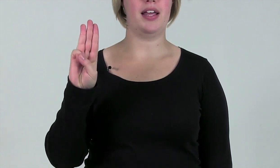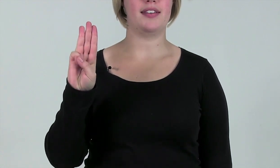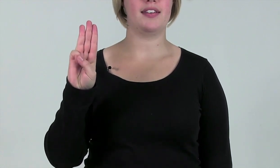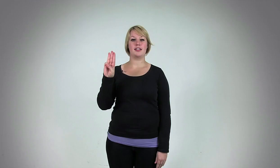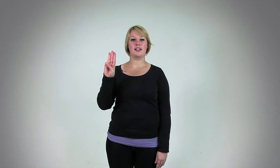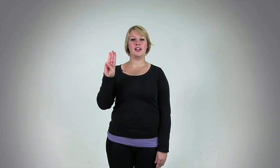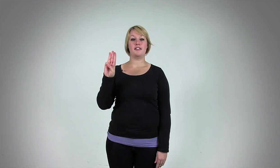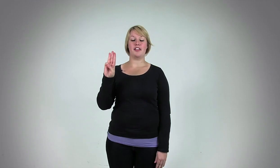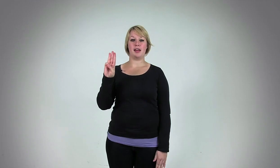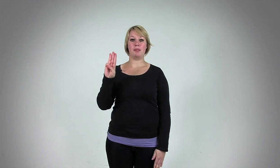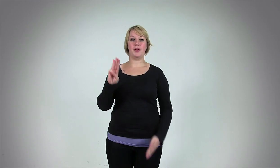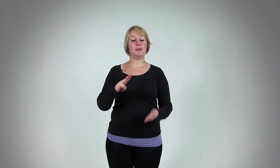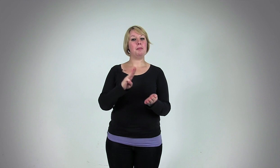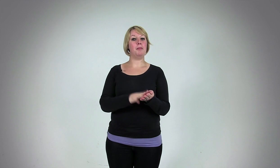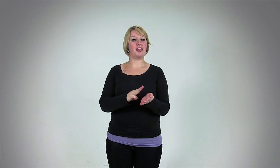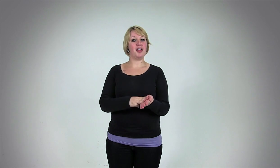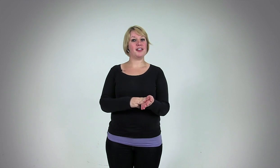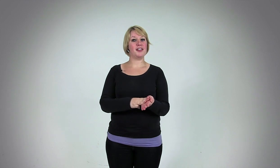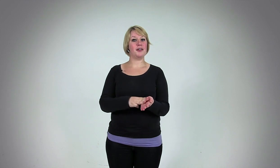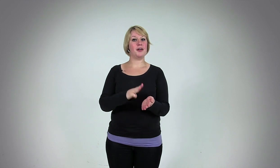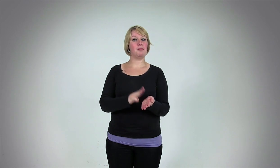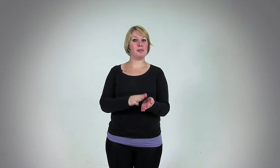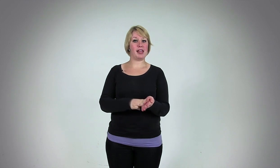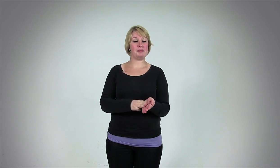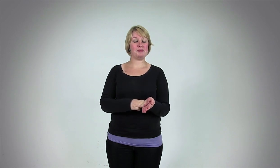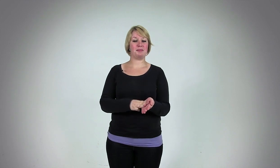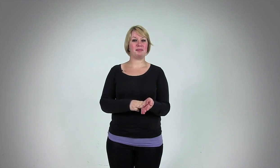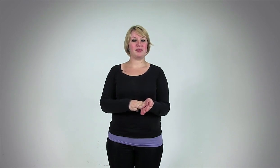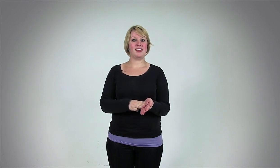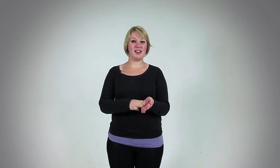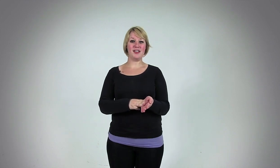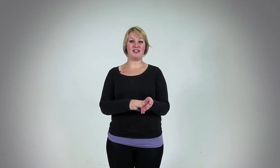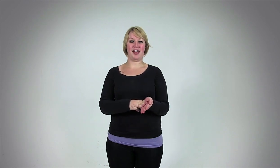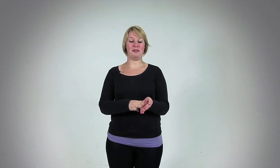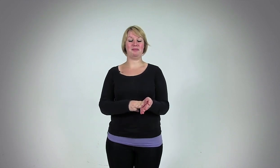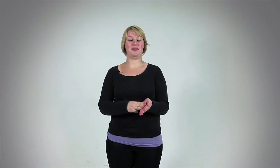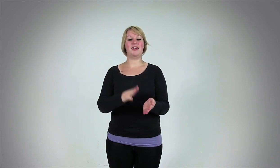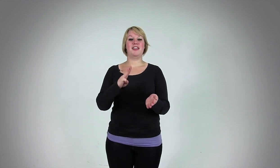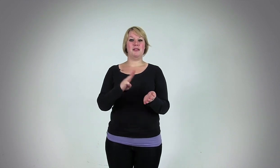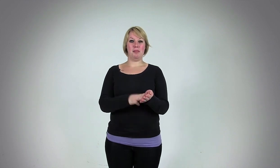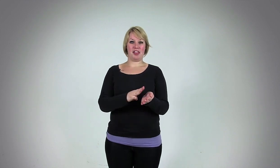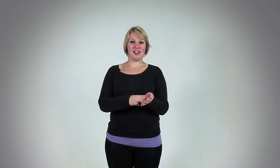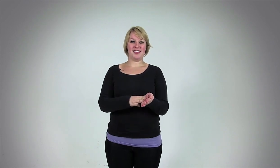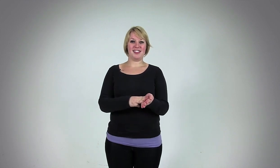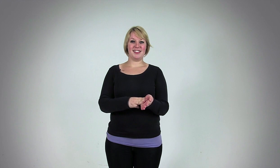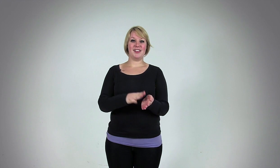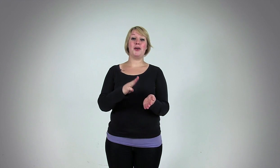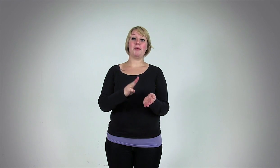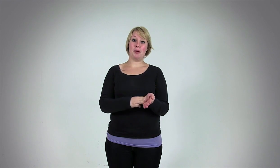place. For example, mother or mummy. Now you have a go. Mother or mummy.